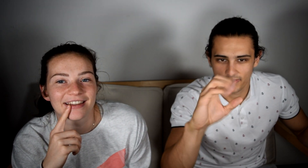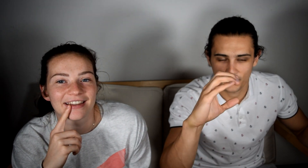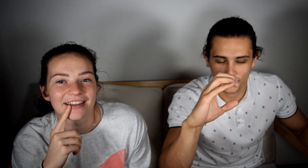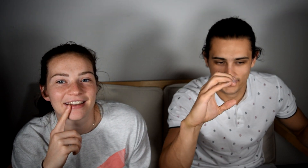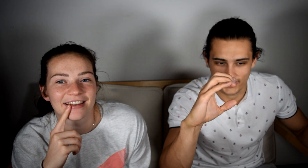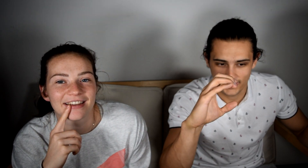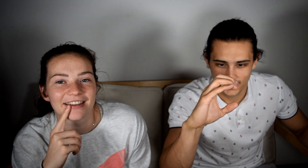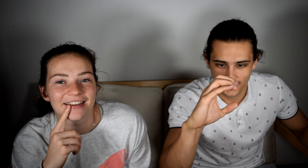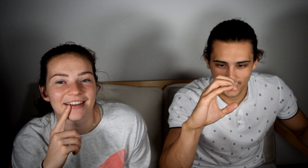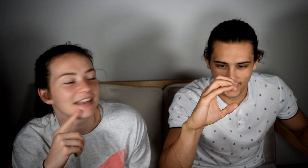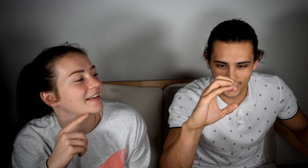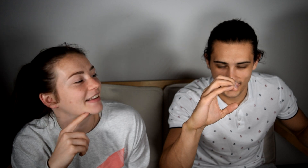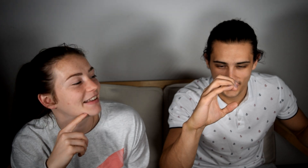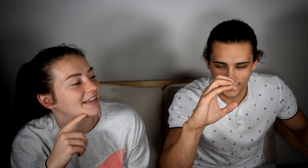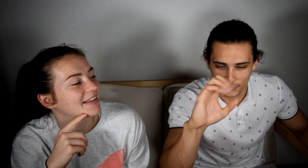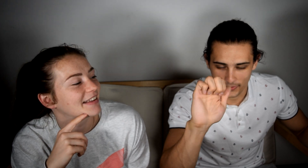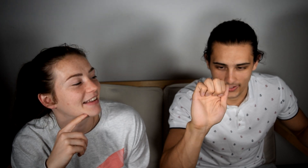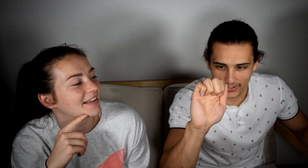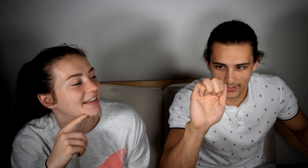This was C. So A.